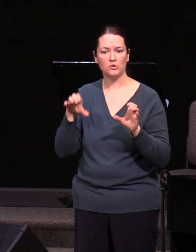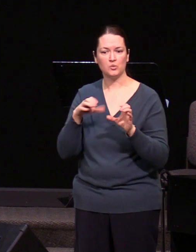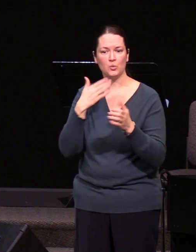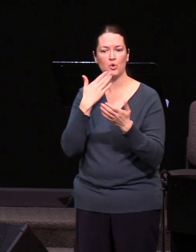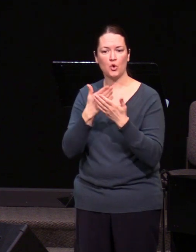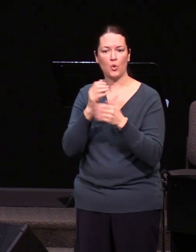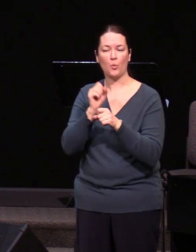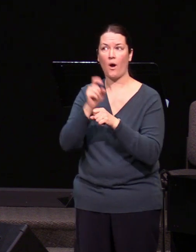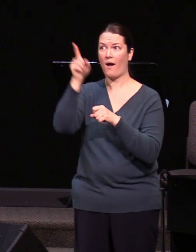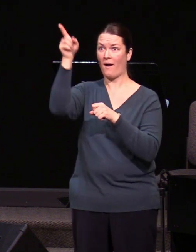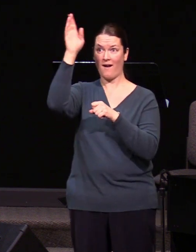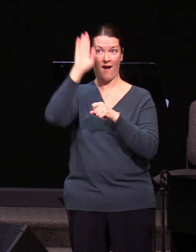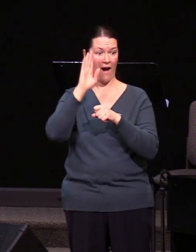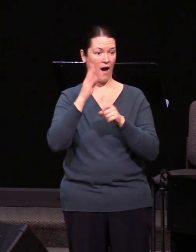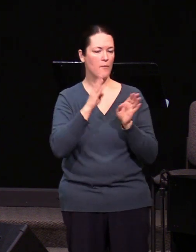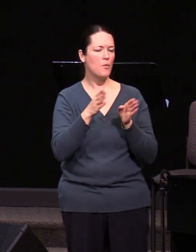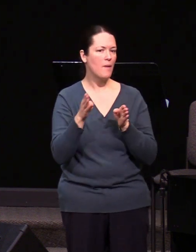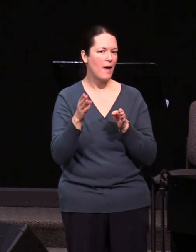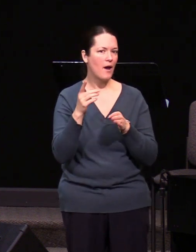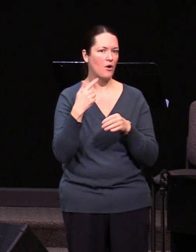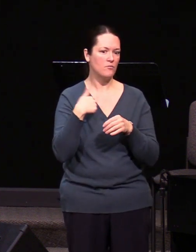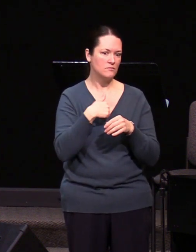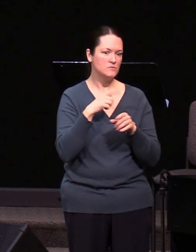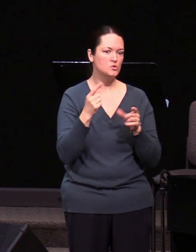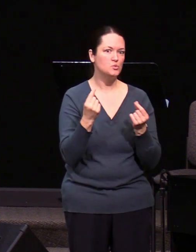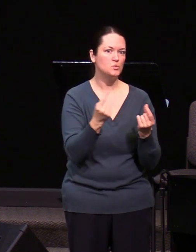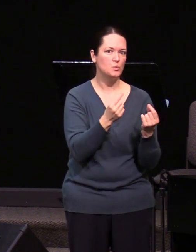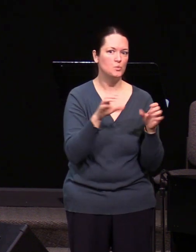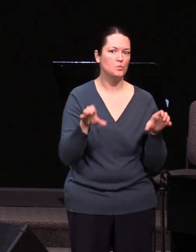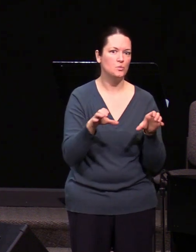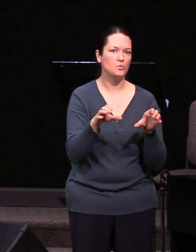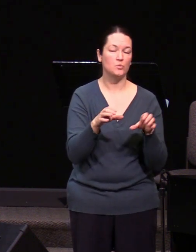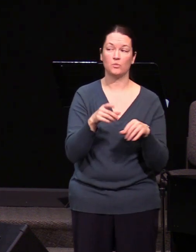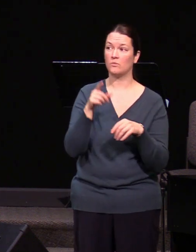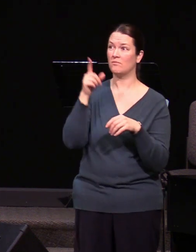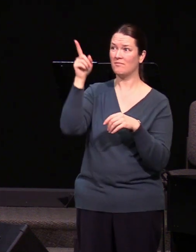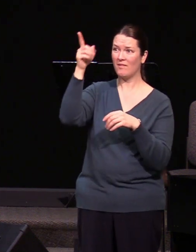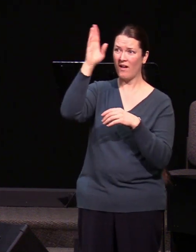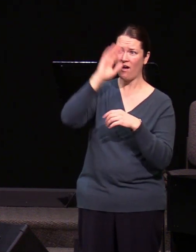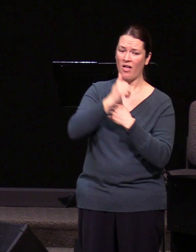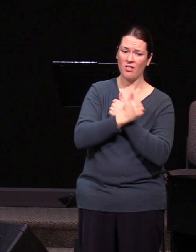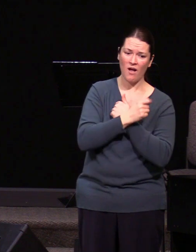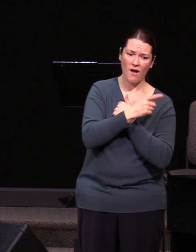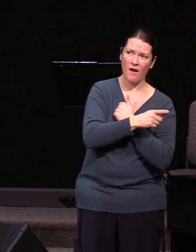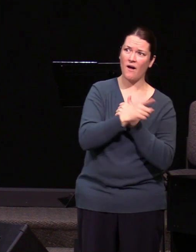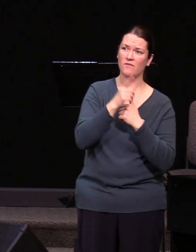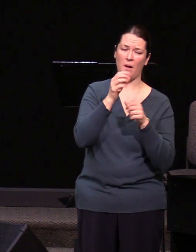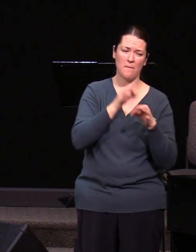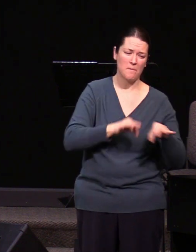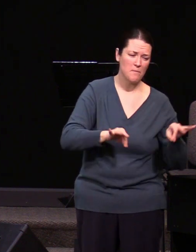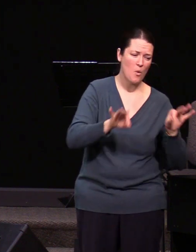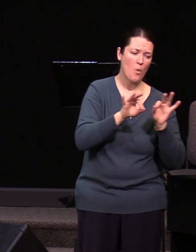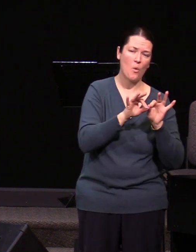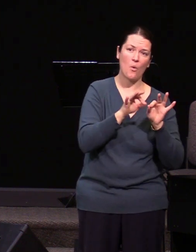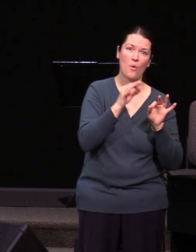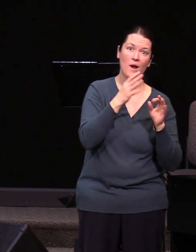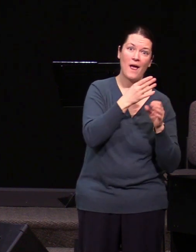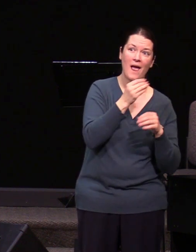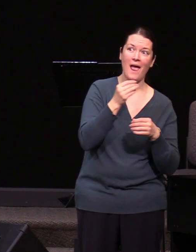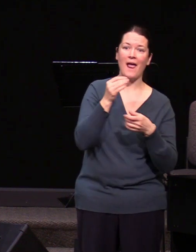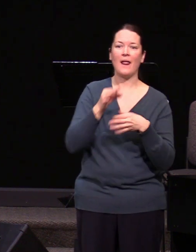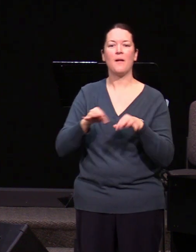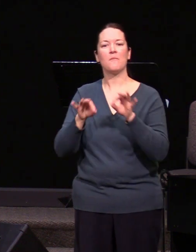to do. Not only are you loved by God, not only are you important to God, but you are important to